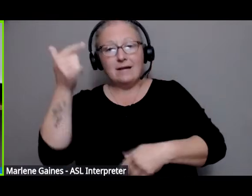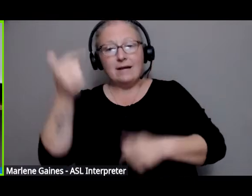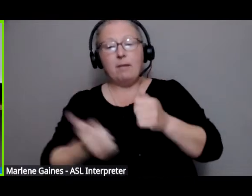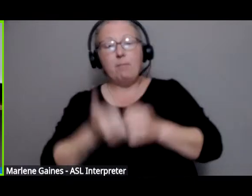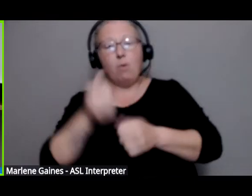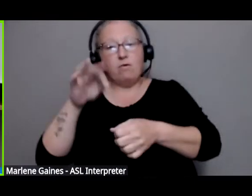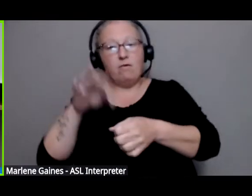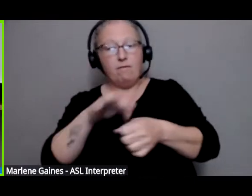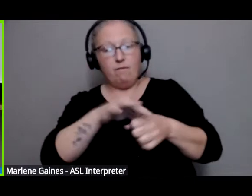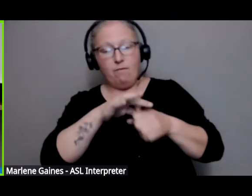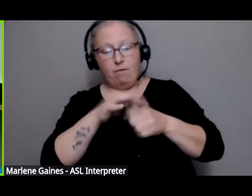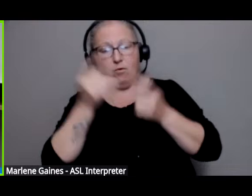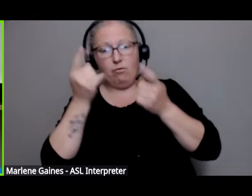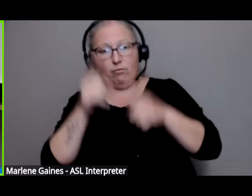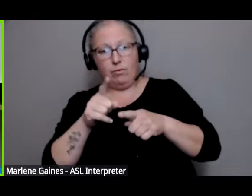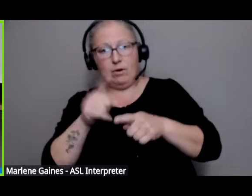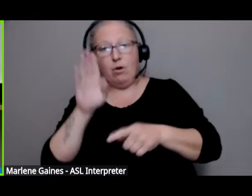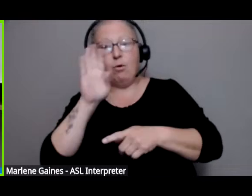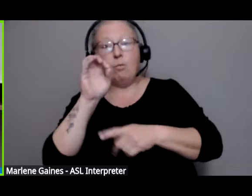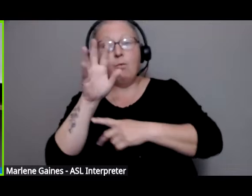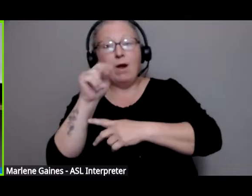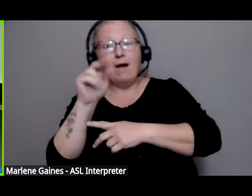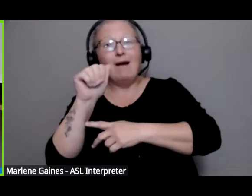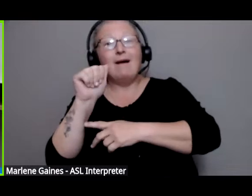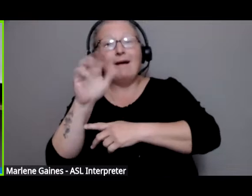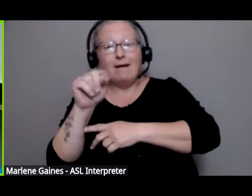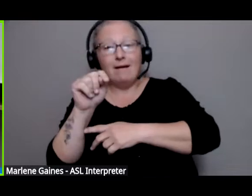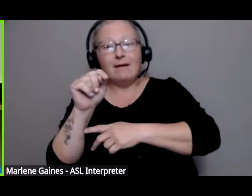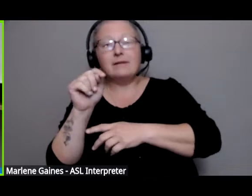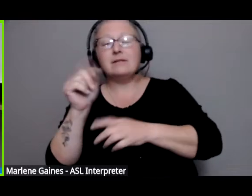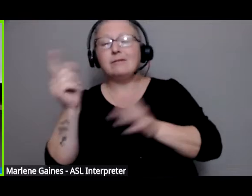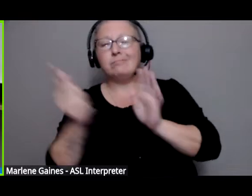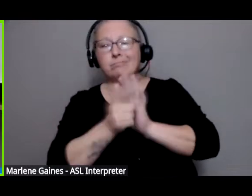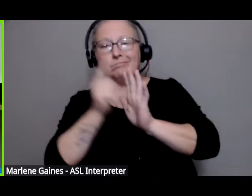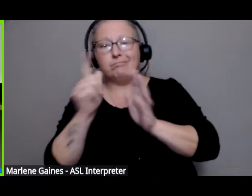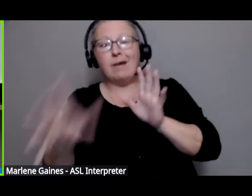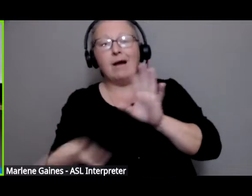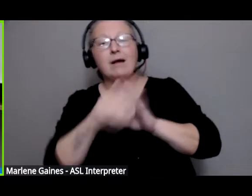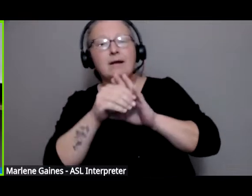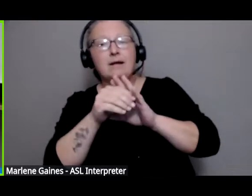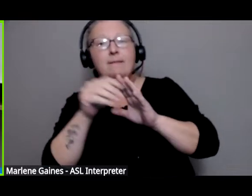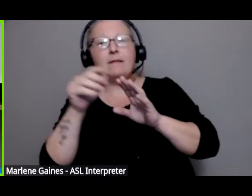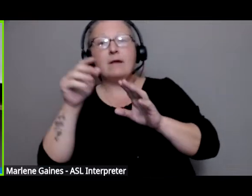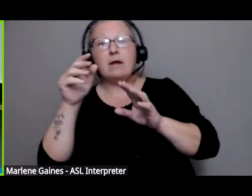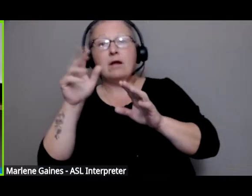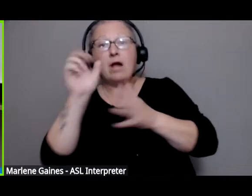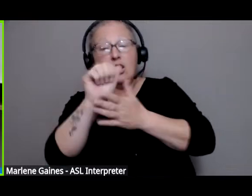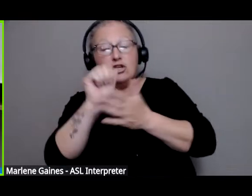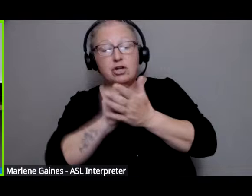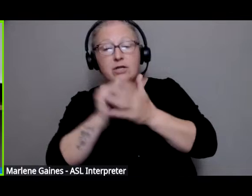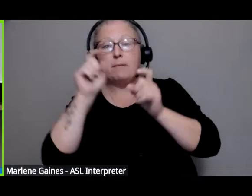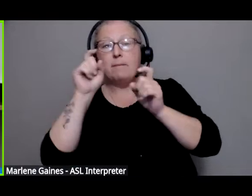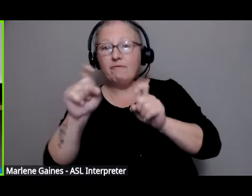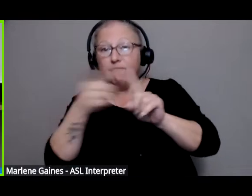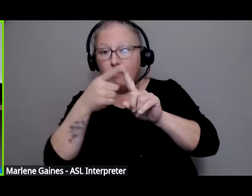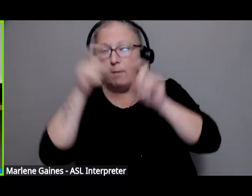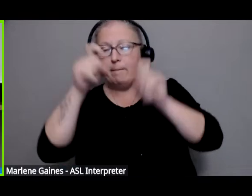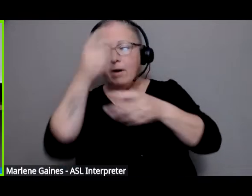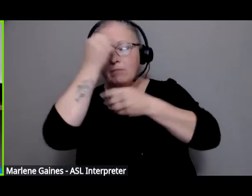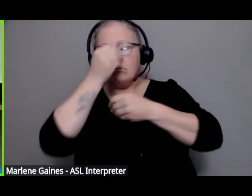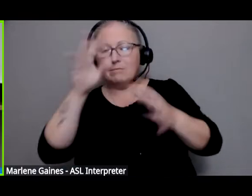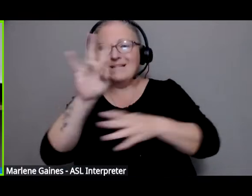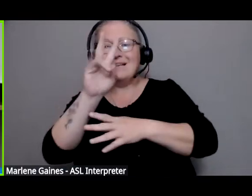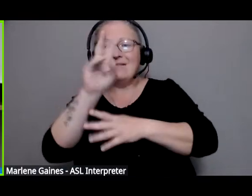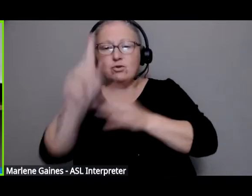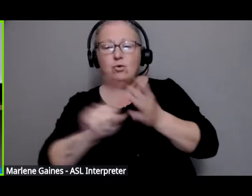vote. The Brown Act prohibits any additions to the agenda without a 72-hour public notice for any